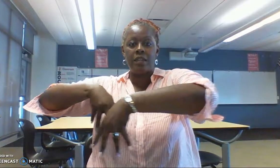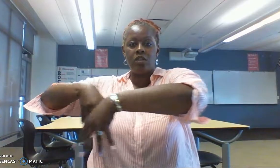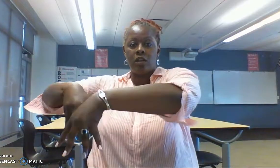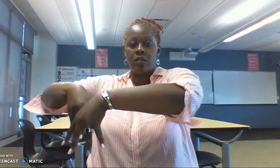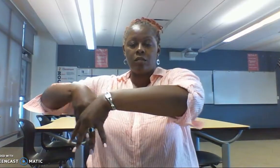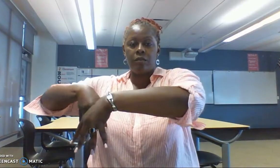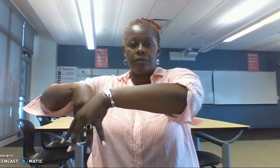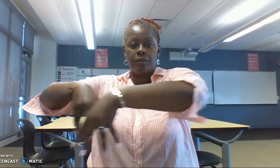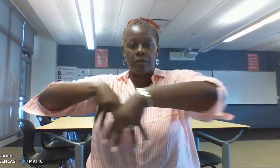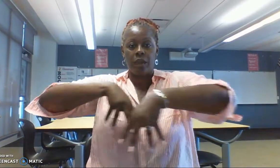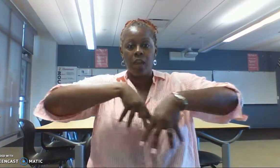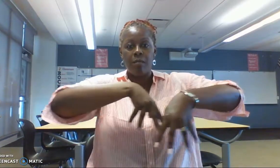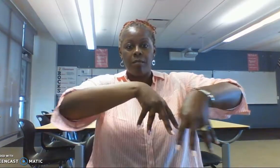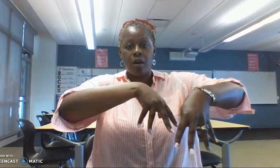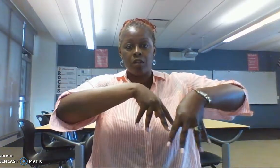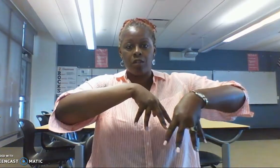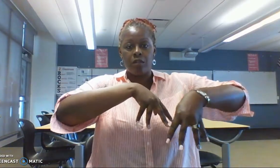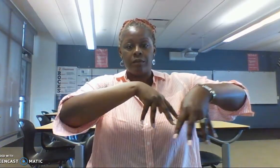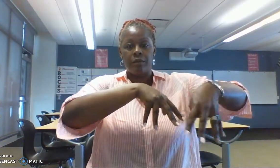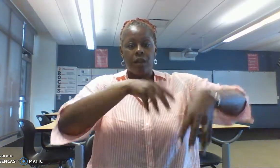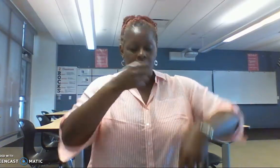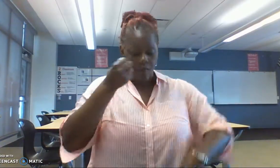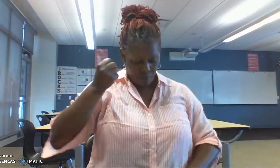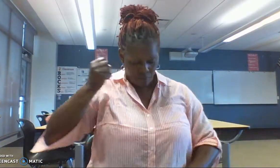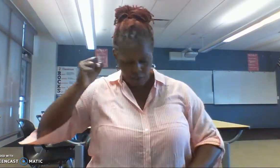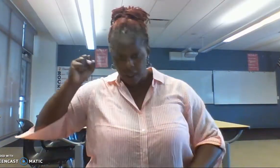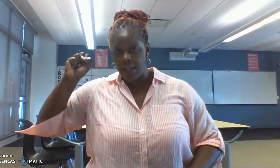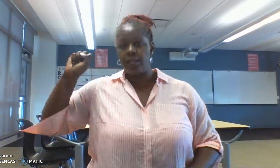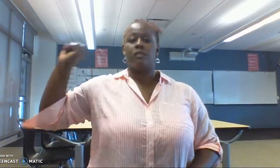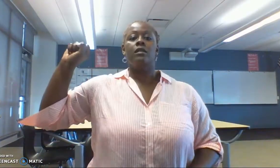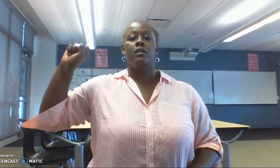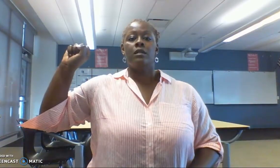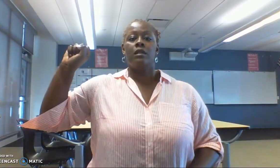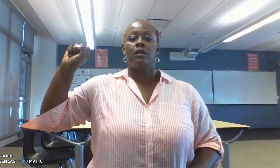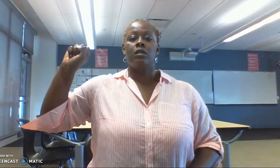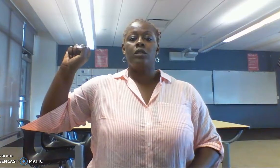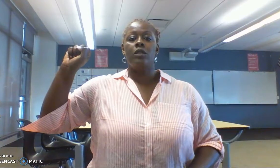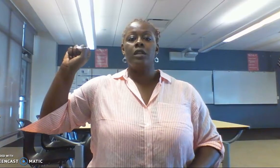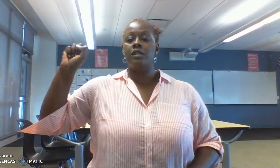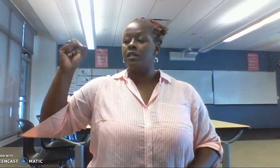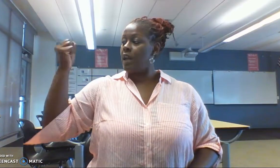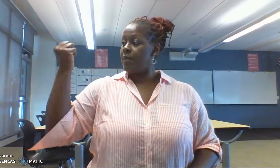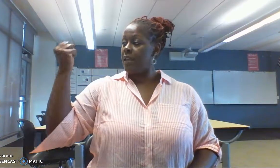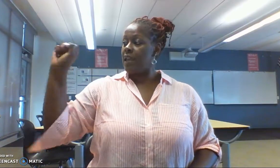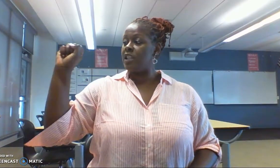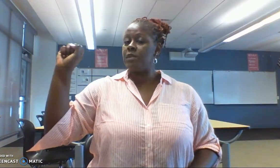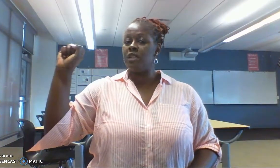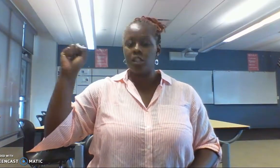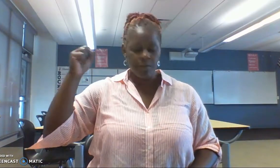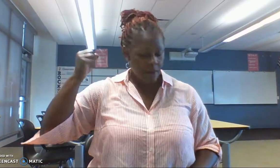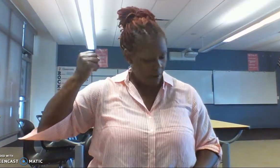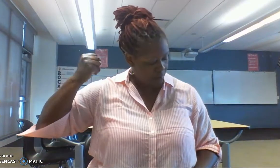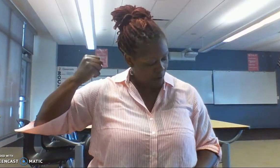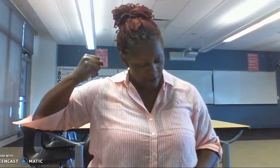each other. Okay? March. Protest. So notice I'm in an S position, but I brought my